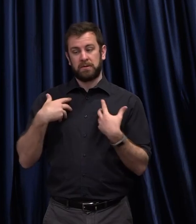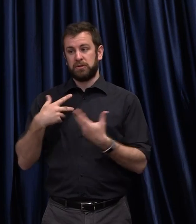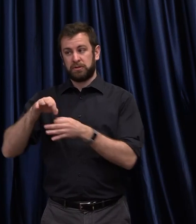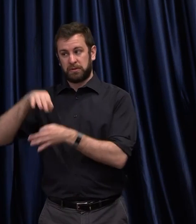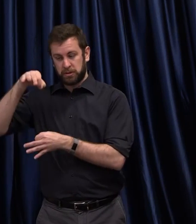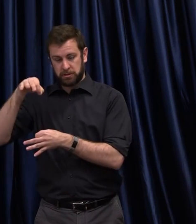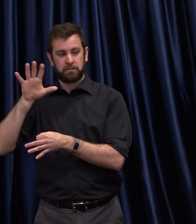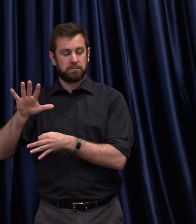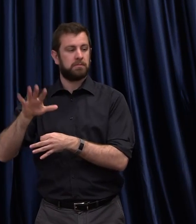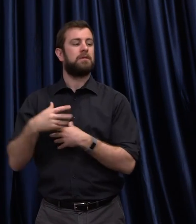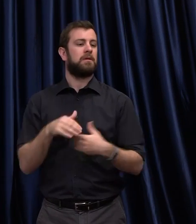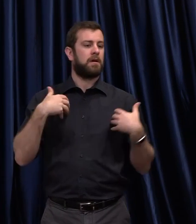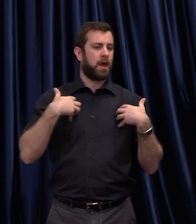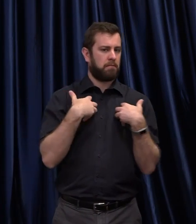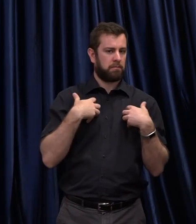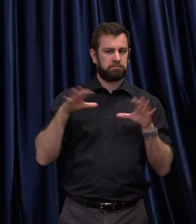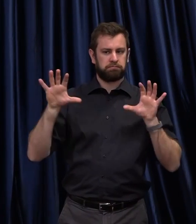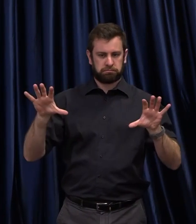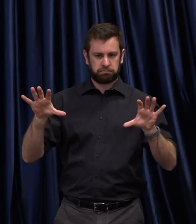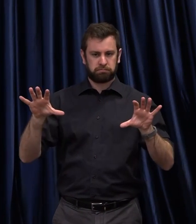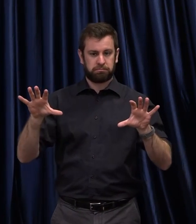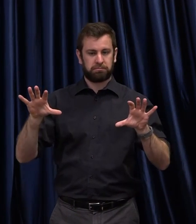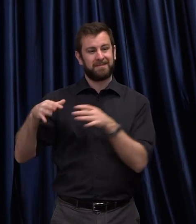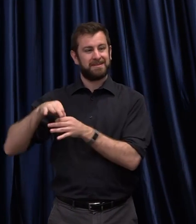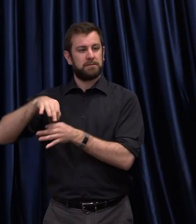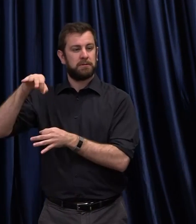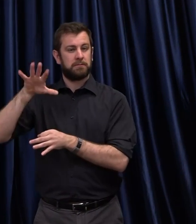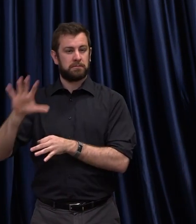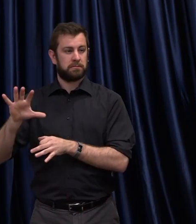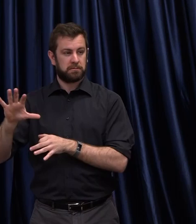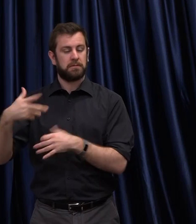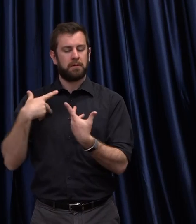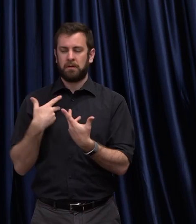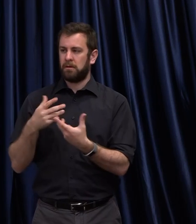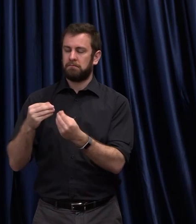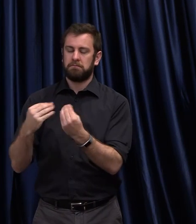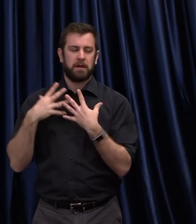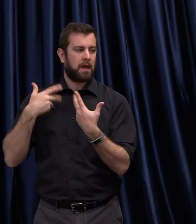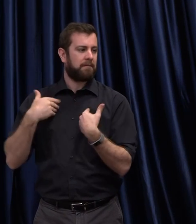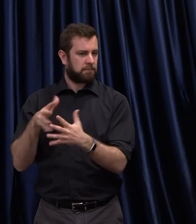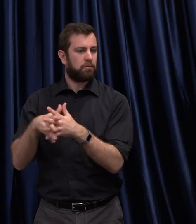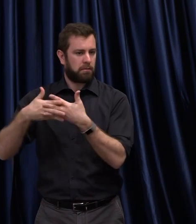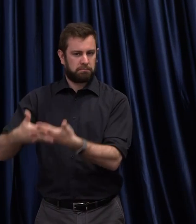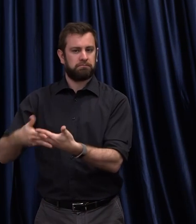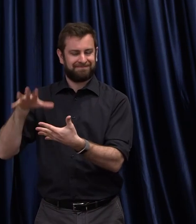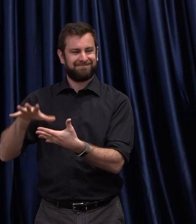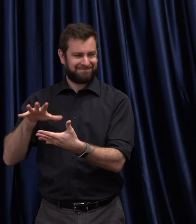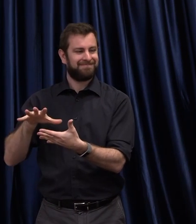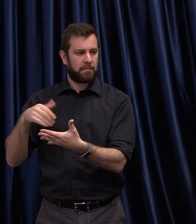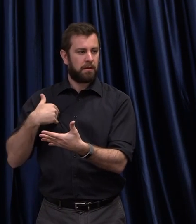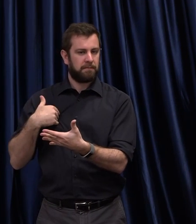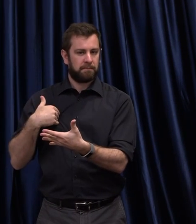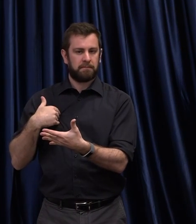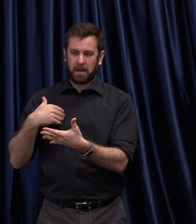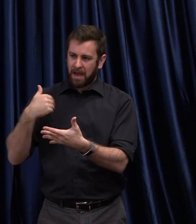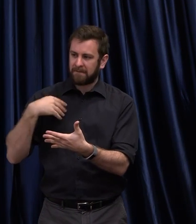And the spiritual side is blessed with the Quran. The spiritual side is blessed